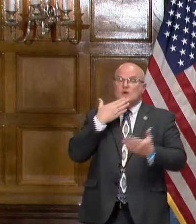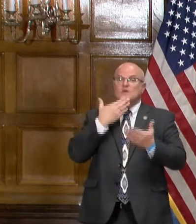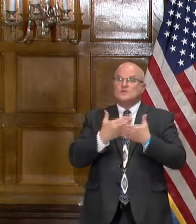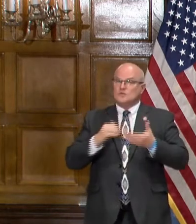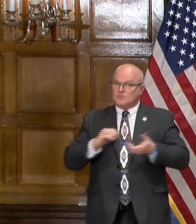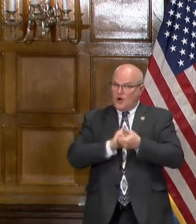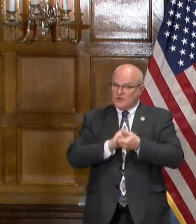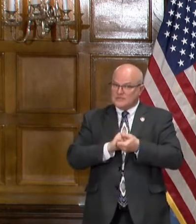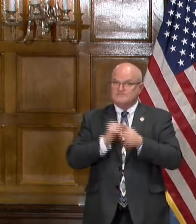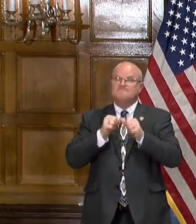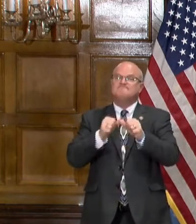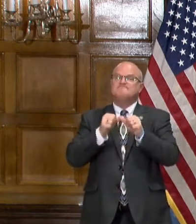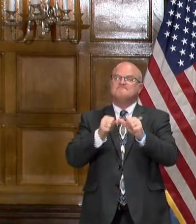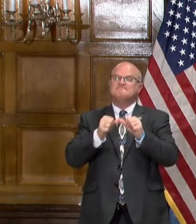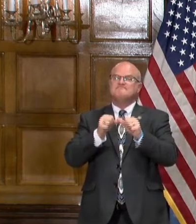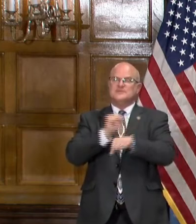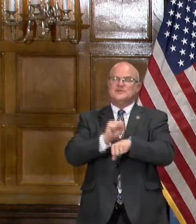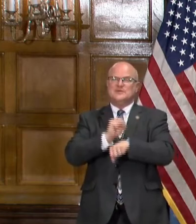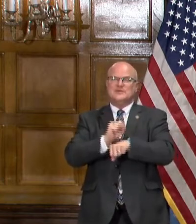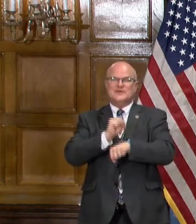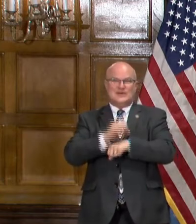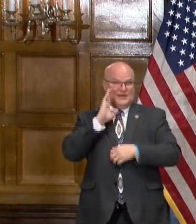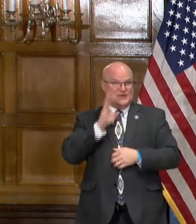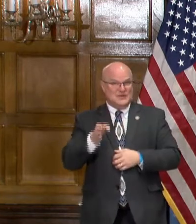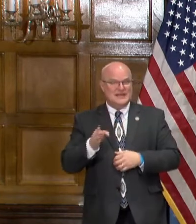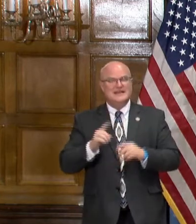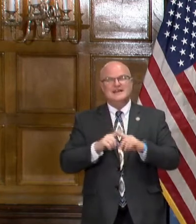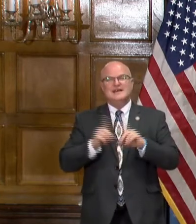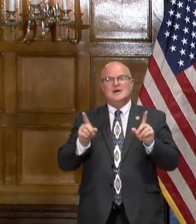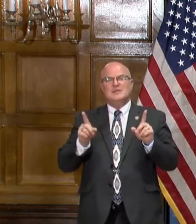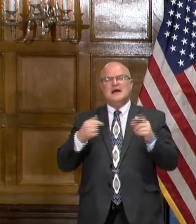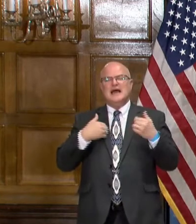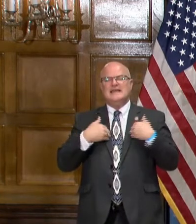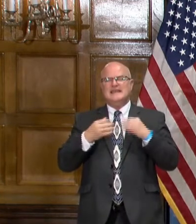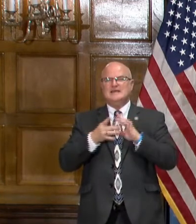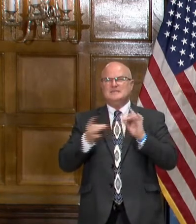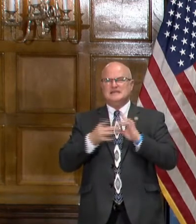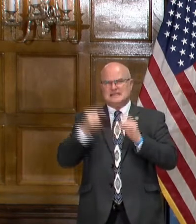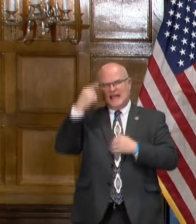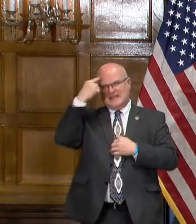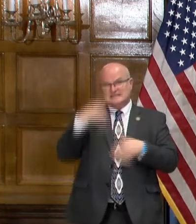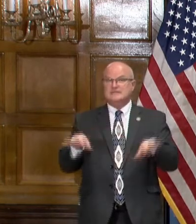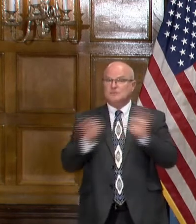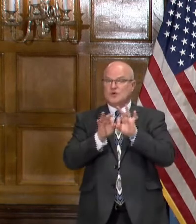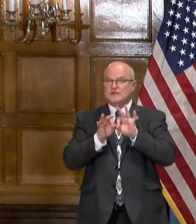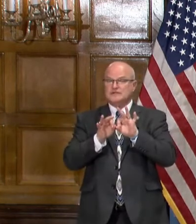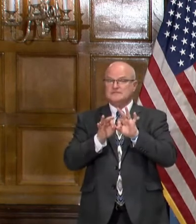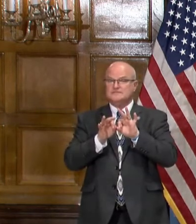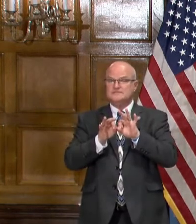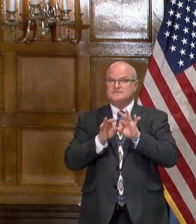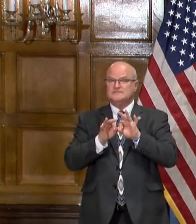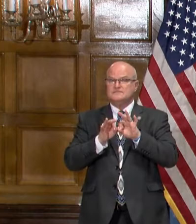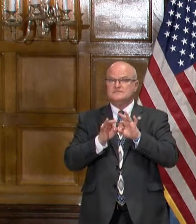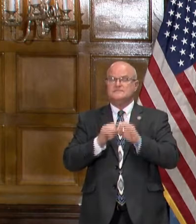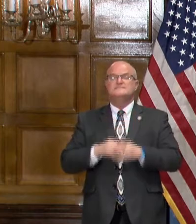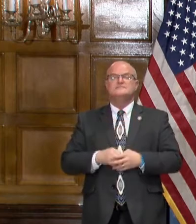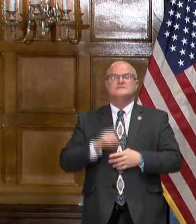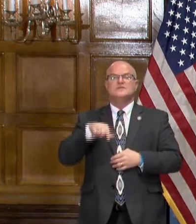partnership. It will continue to be, but I did have that message, and I think that's important. Next question.